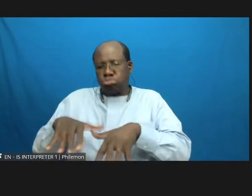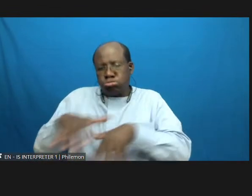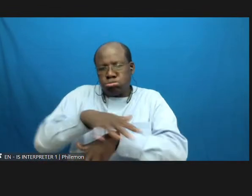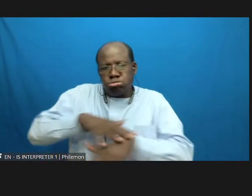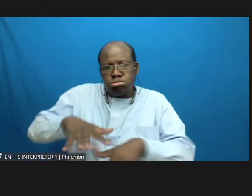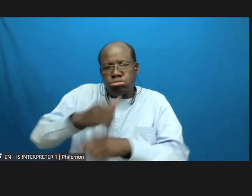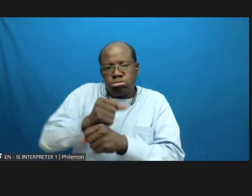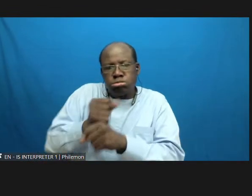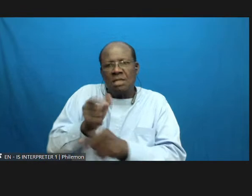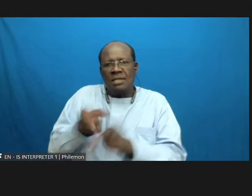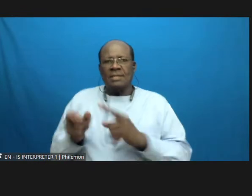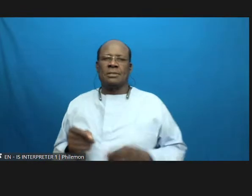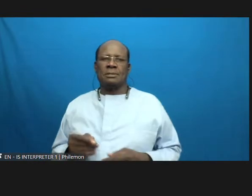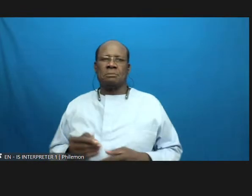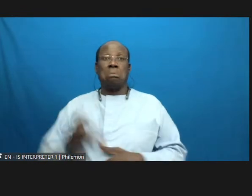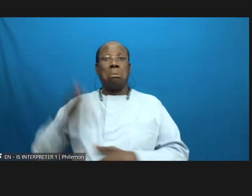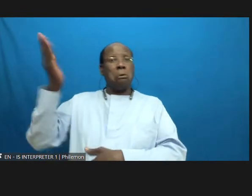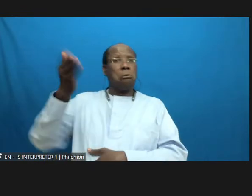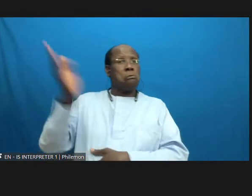presentations about